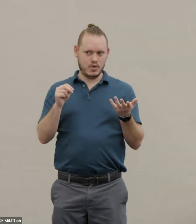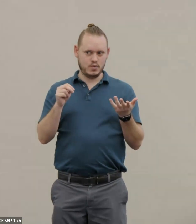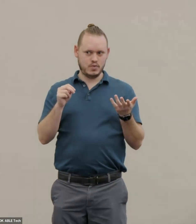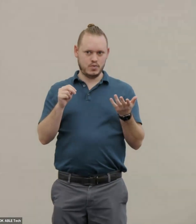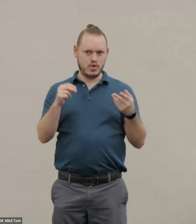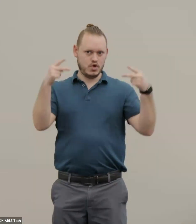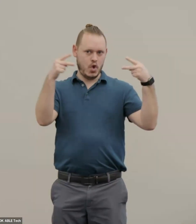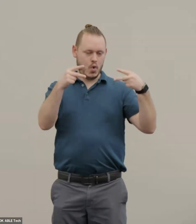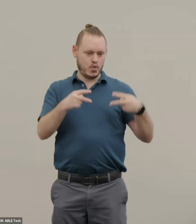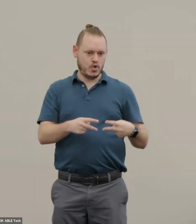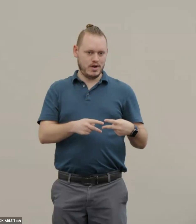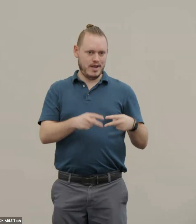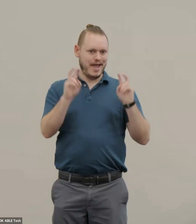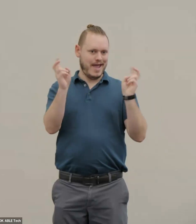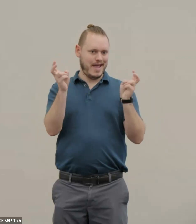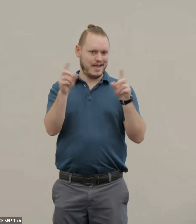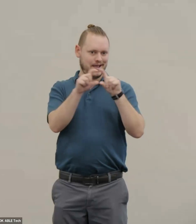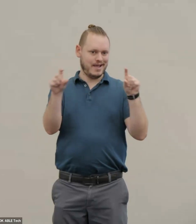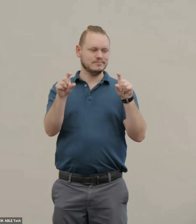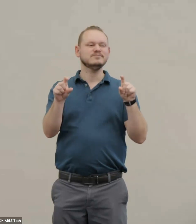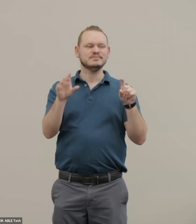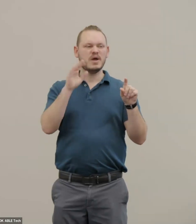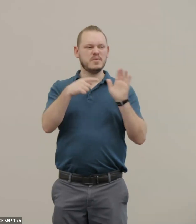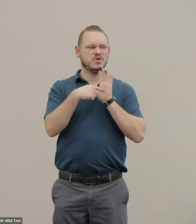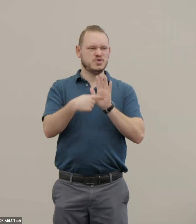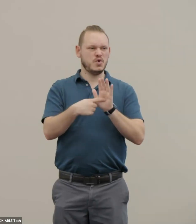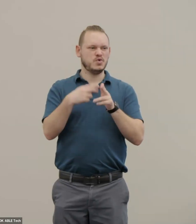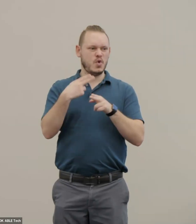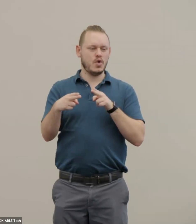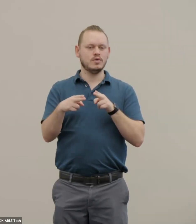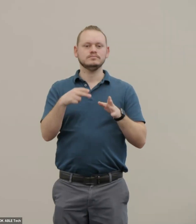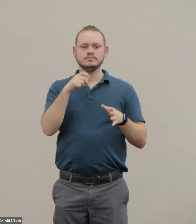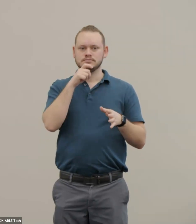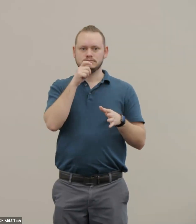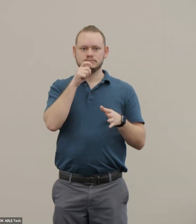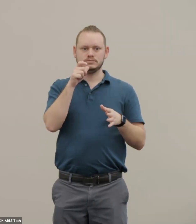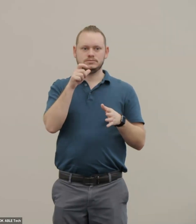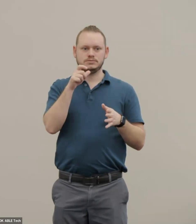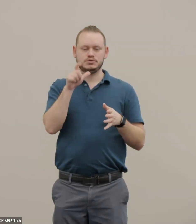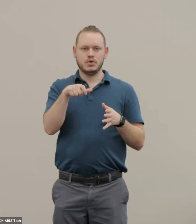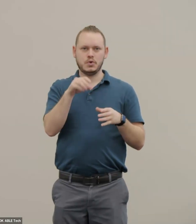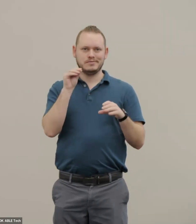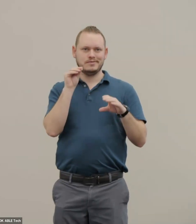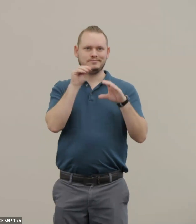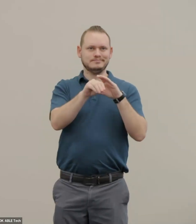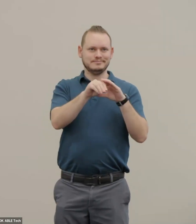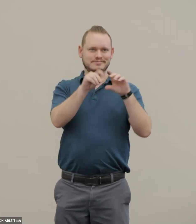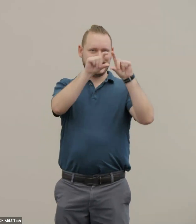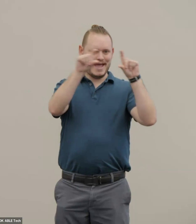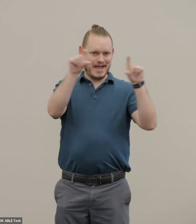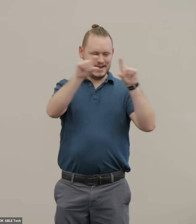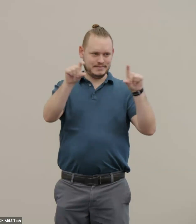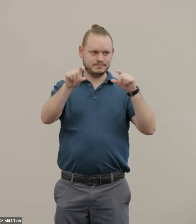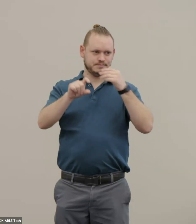coded as a heading? Yeah, so I'm going to show you this shortly. You don't really insert a heading,